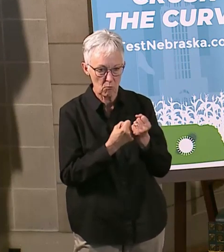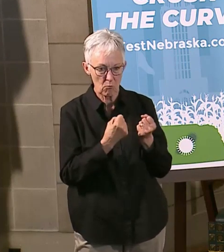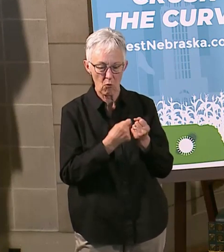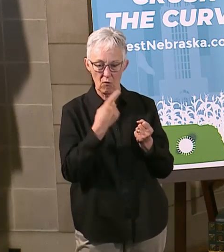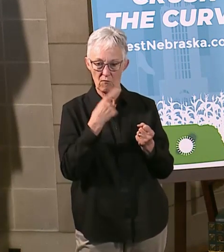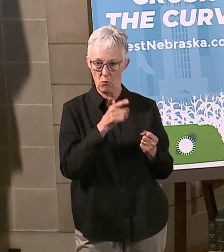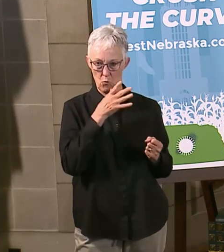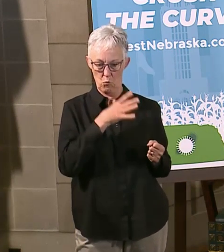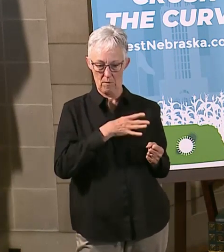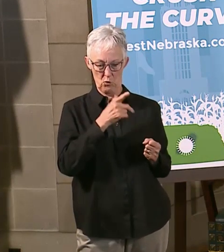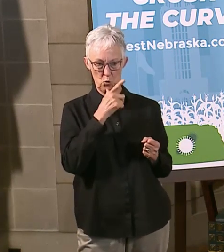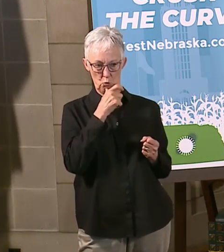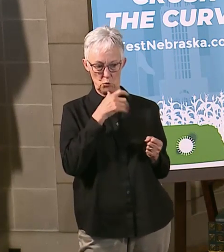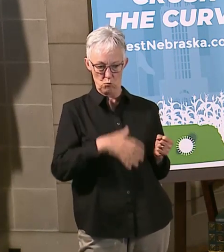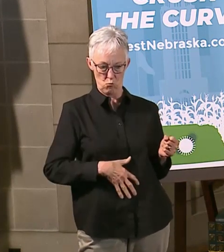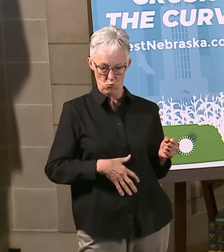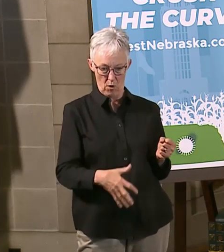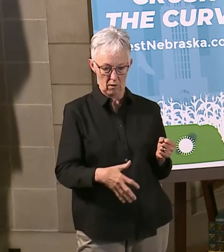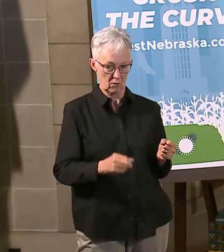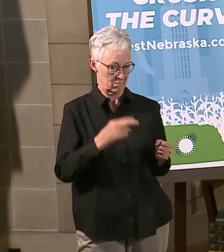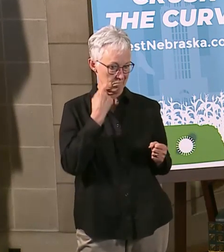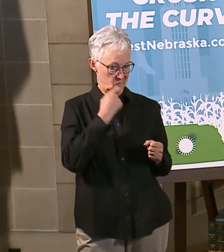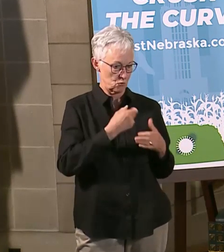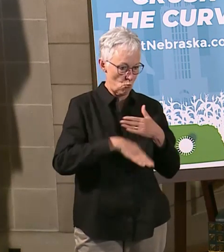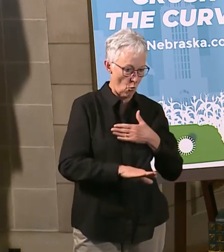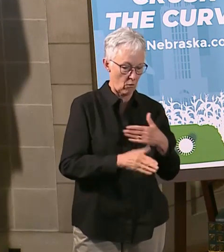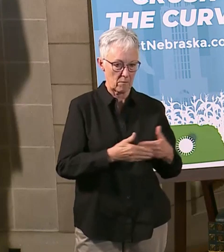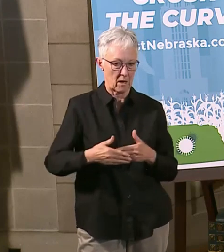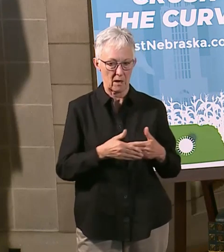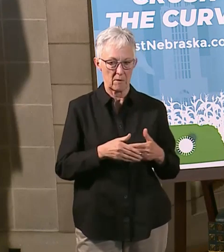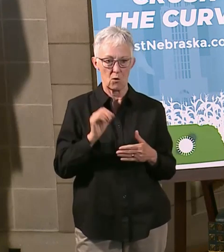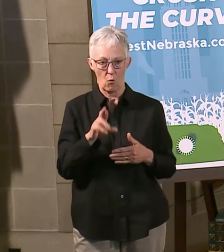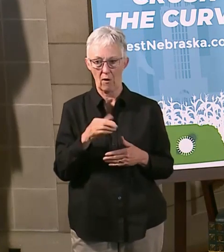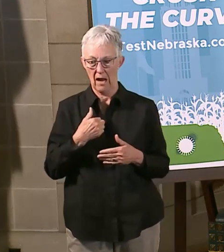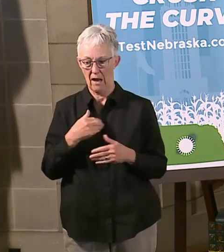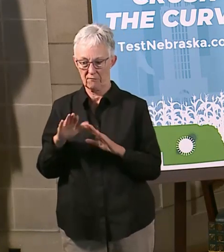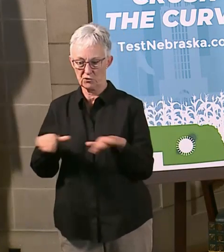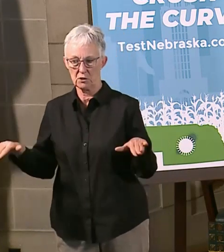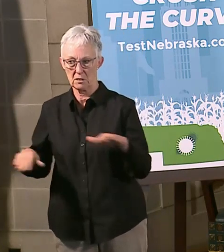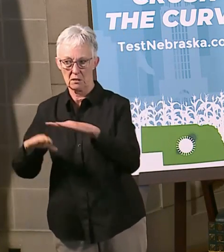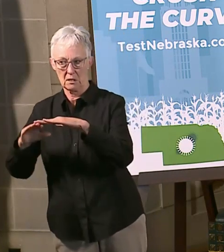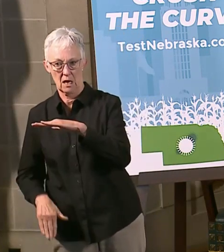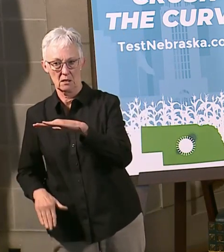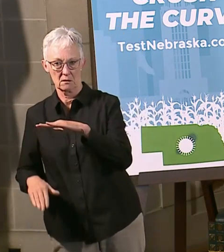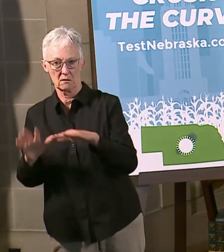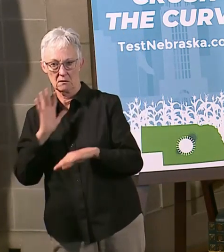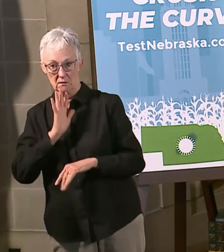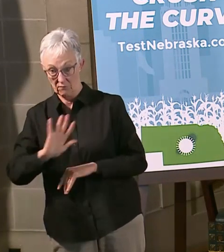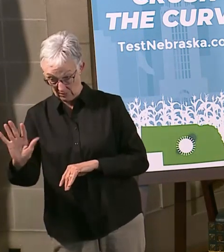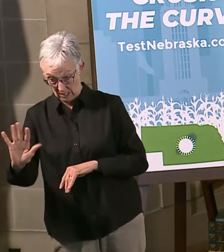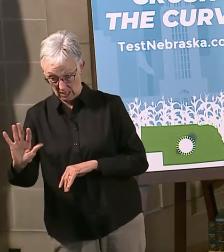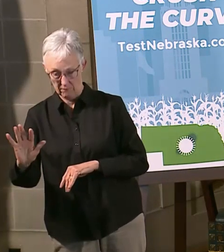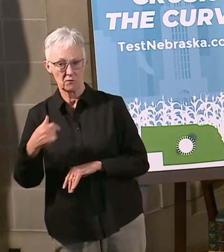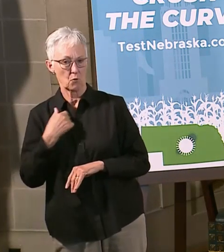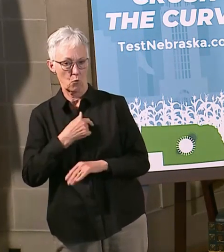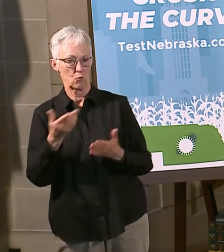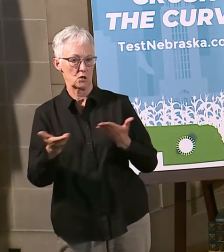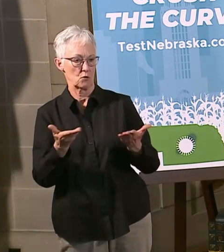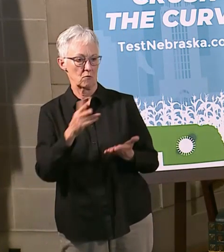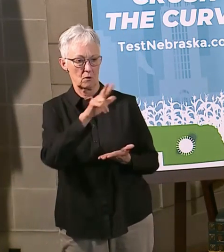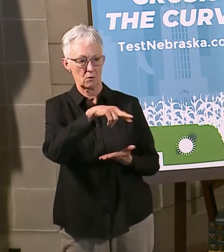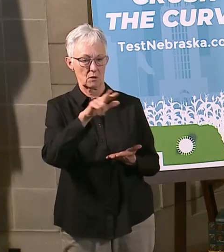baby, infants, and children under 5 years old. So as the governor mentioned, Nebraska WIC serves 33,000 women and children each month at